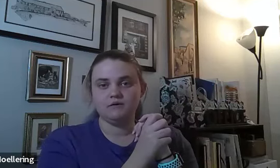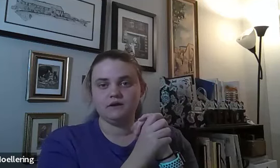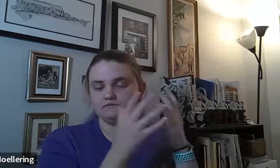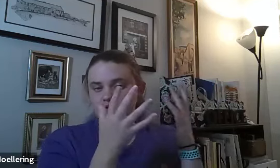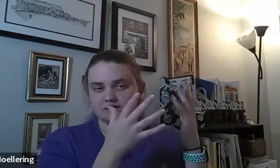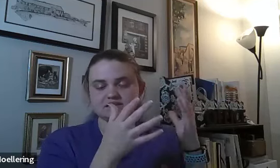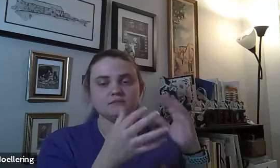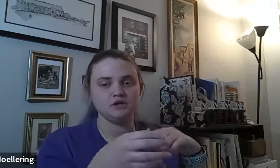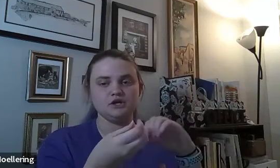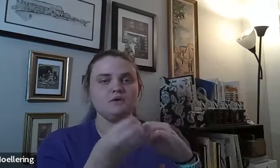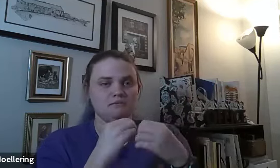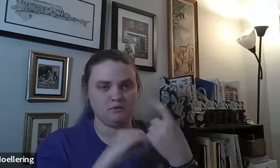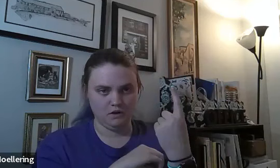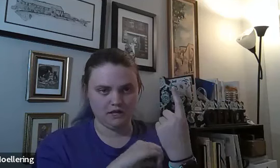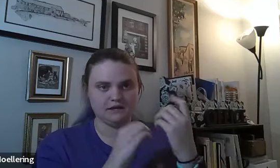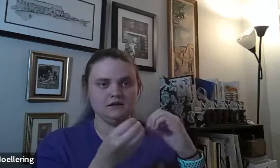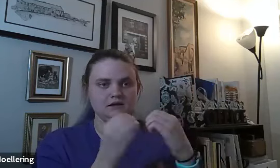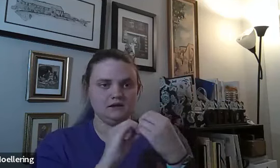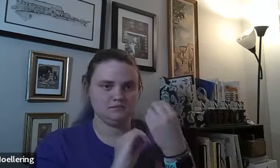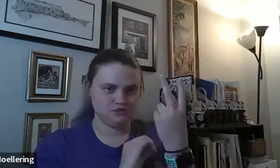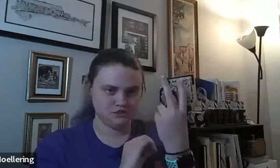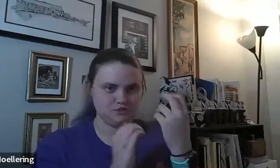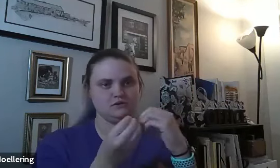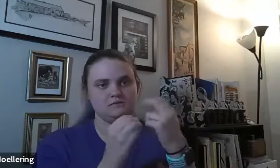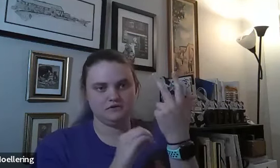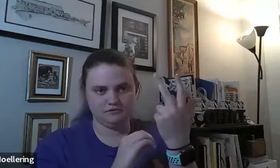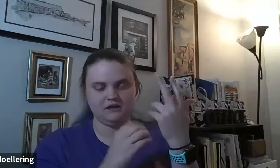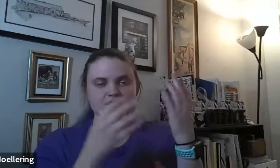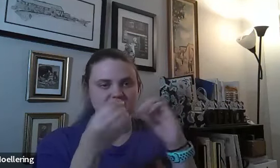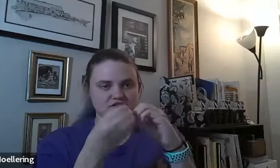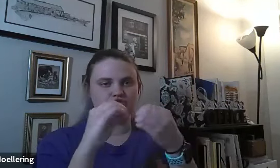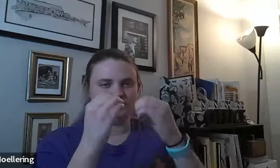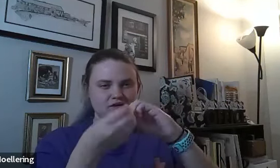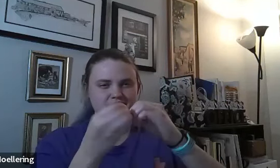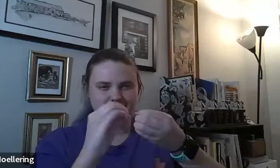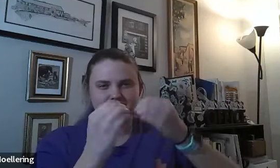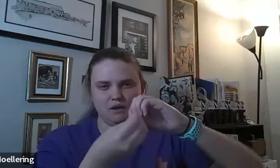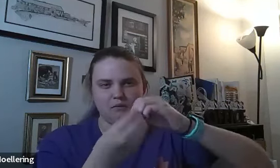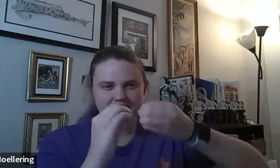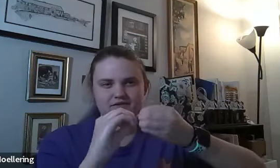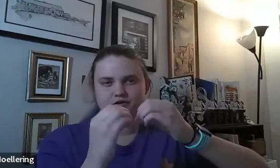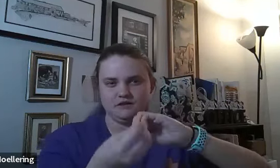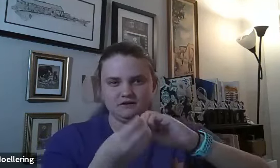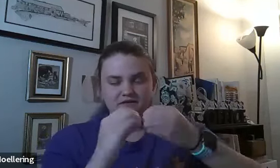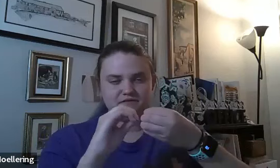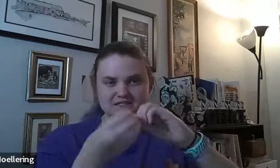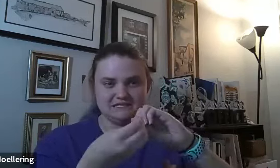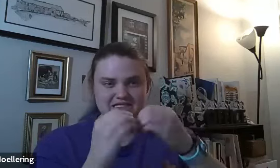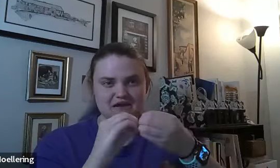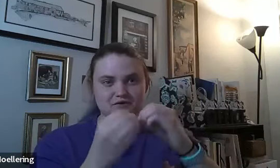and practice, I'm going to go number 1, number 2, number 3, those things. So I wanted to give you the clarity of this is the sign for